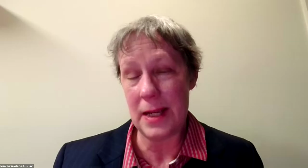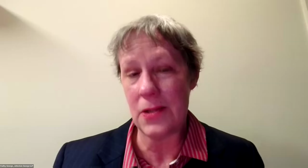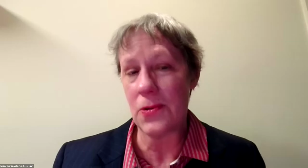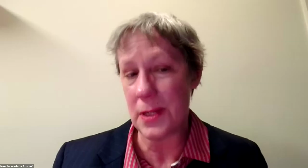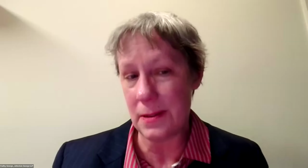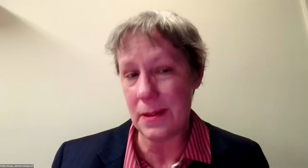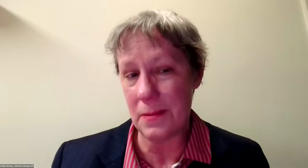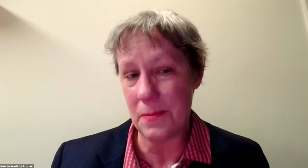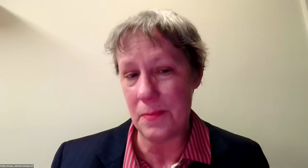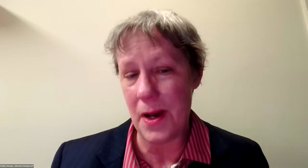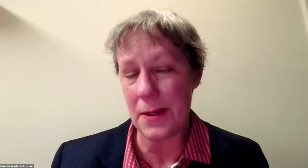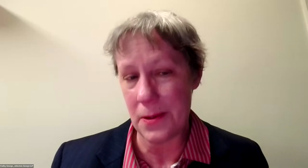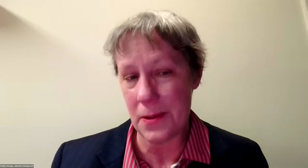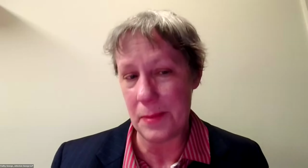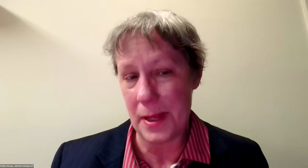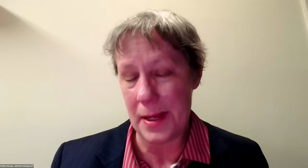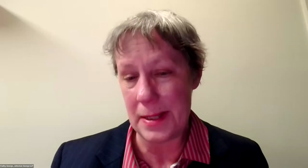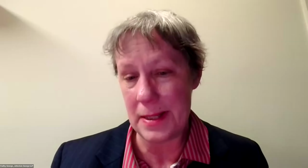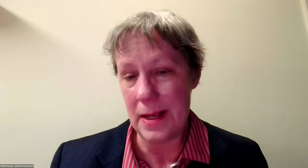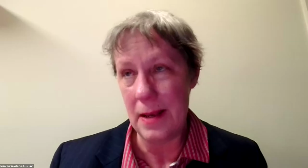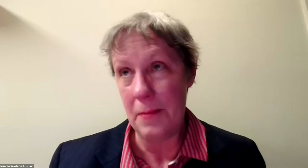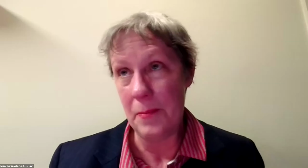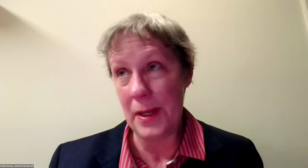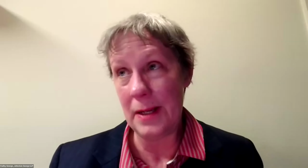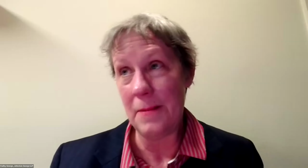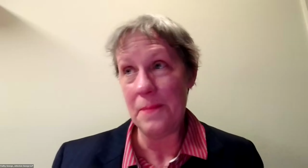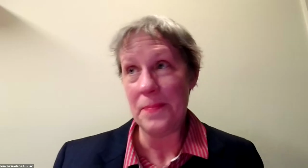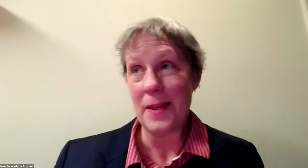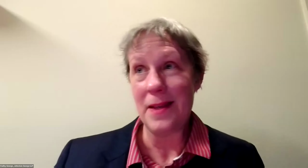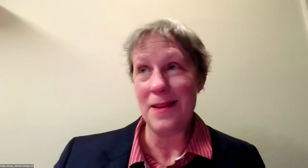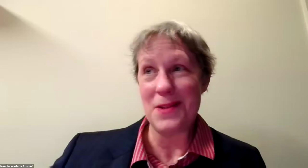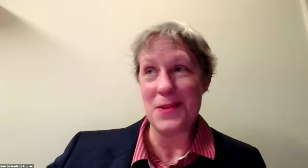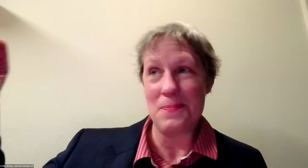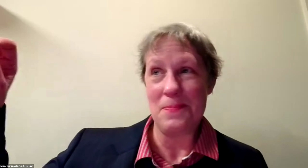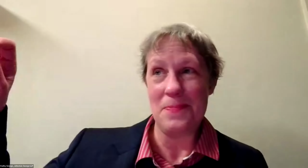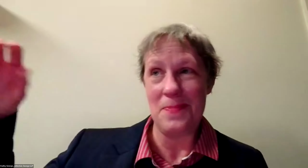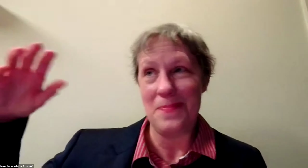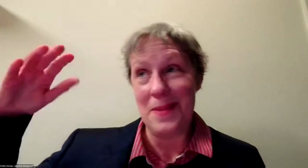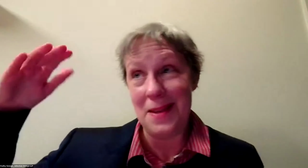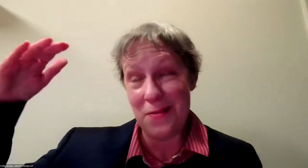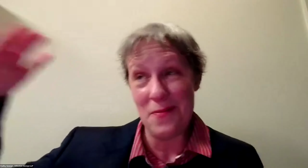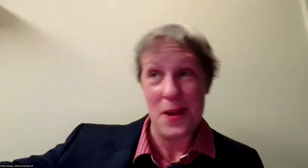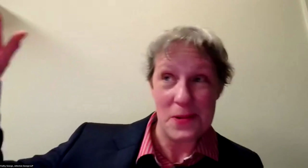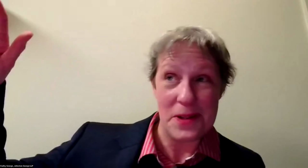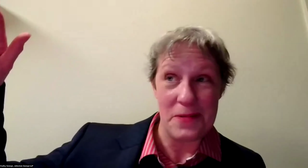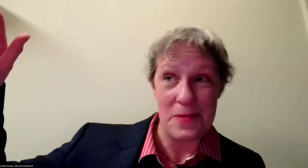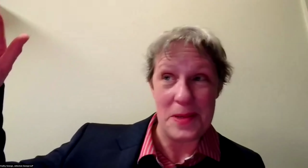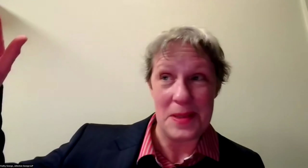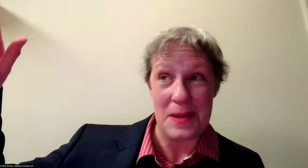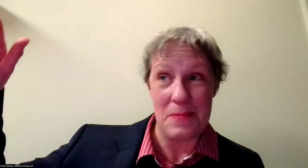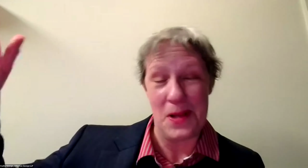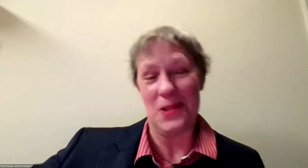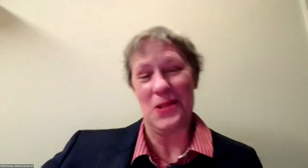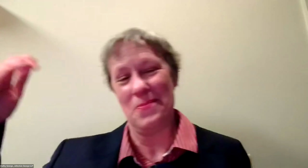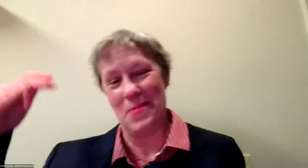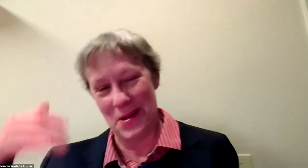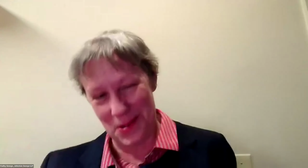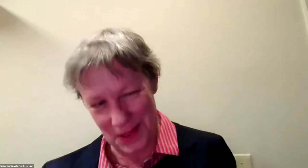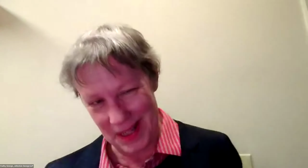then states are still going to monitor compliance. But it's the federal government